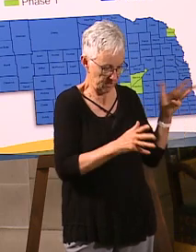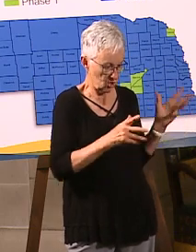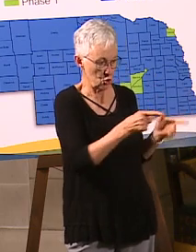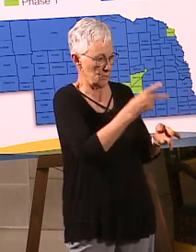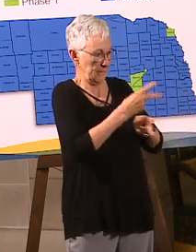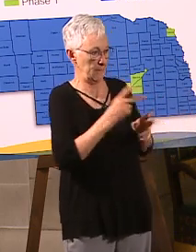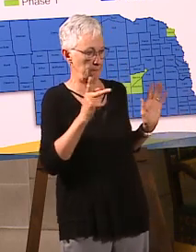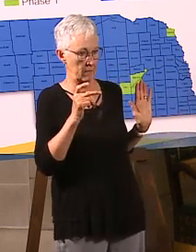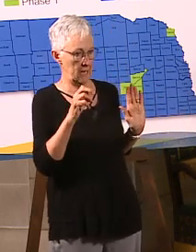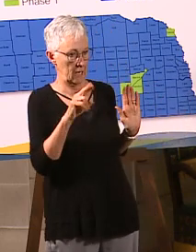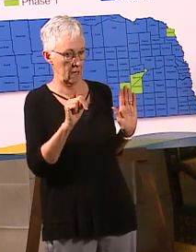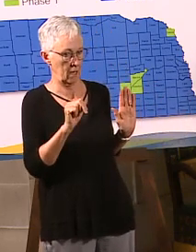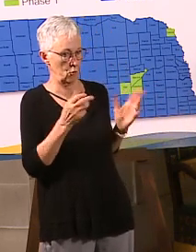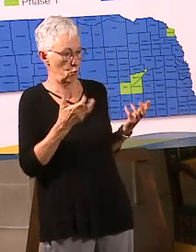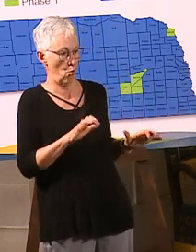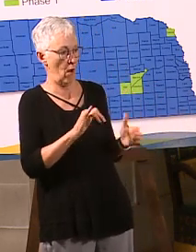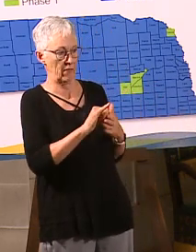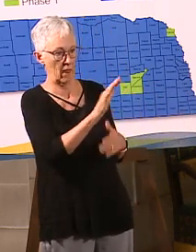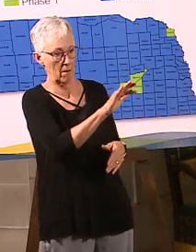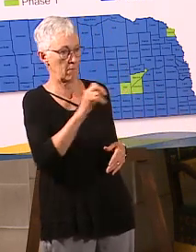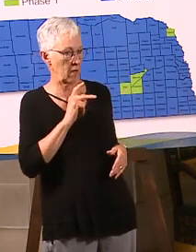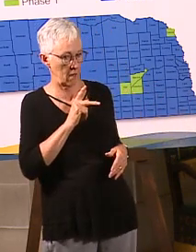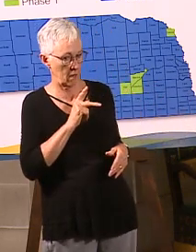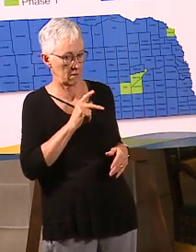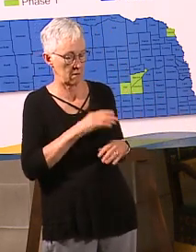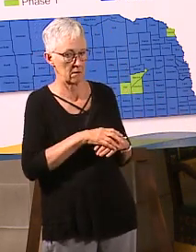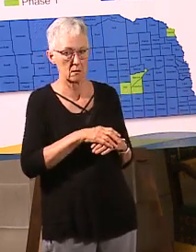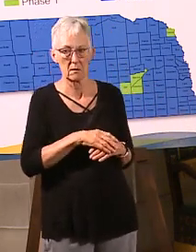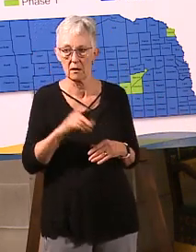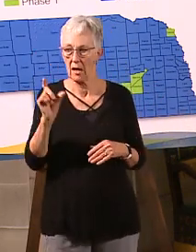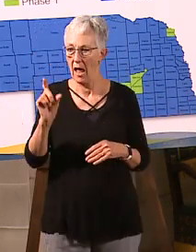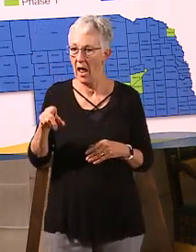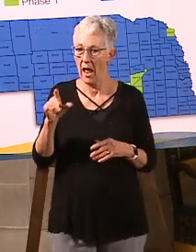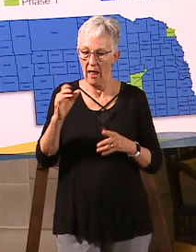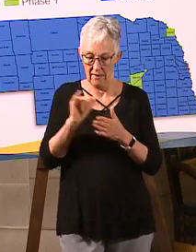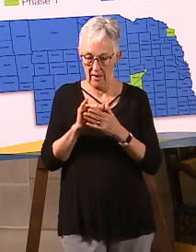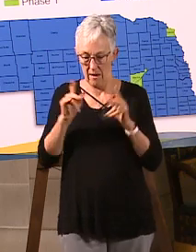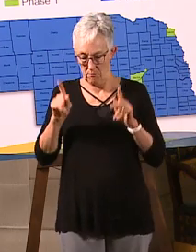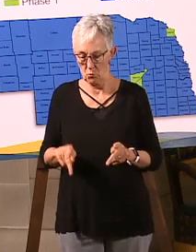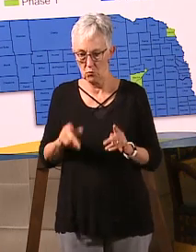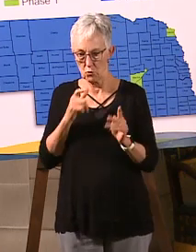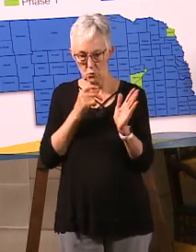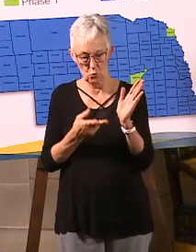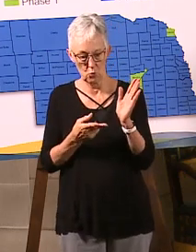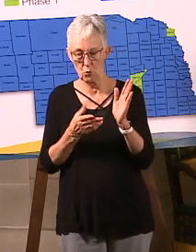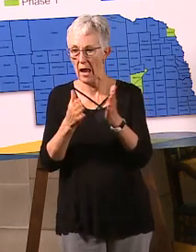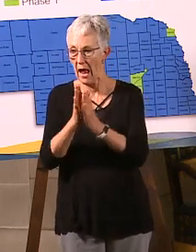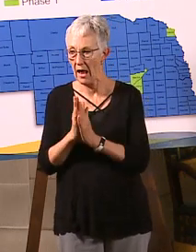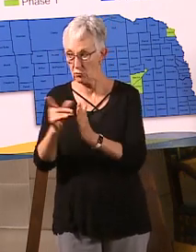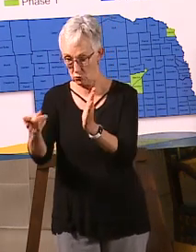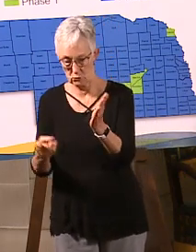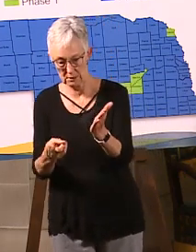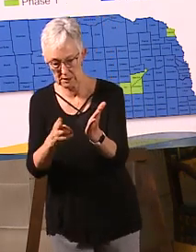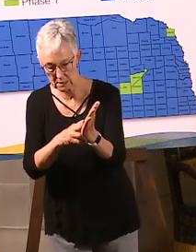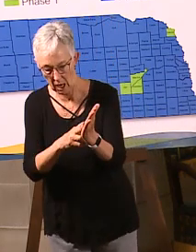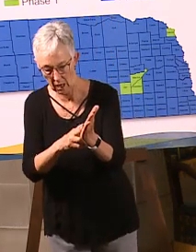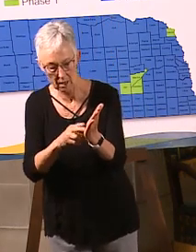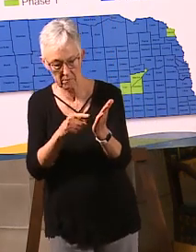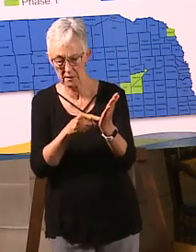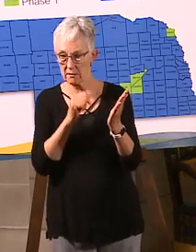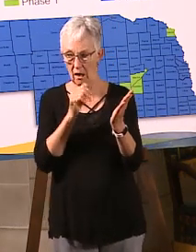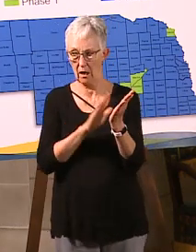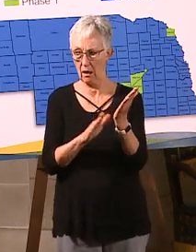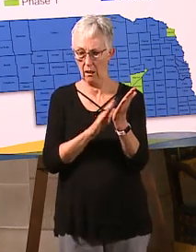reusing that pen, that could spread the virus. If they're not wiping down their clipboard in between visits to allowing people to sign, that could spread the virus. So there's so